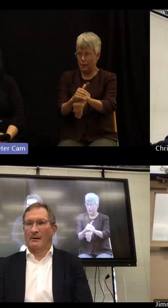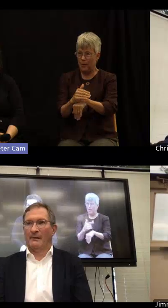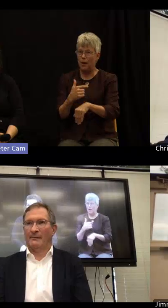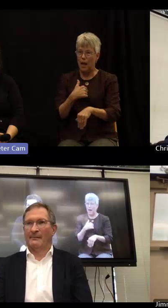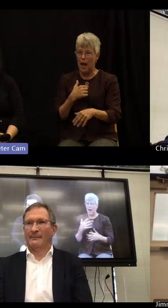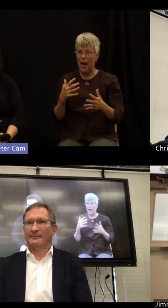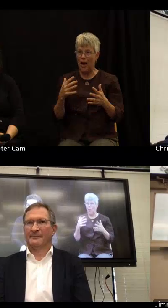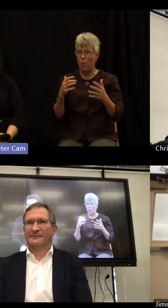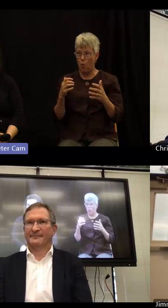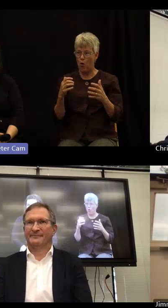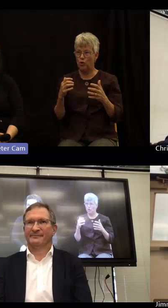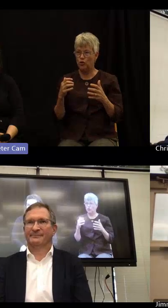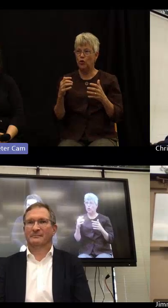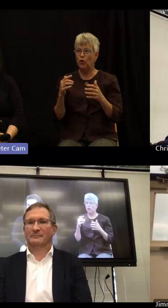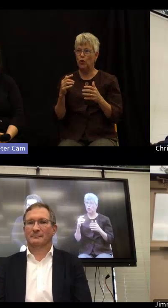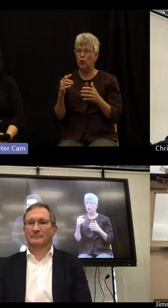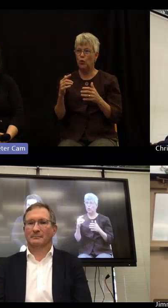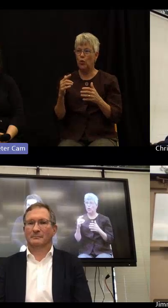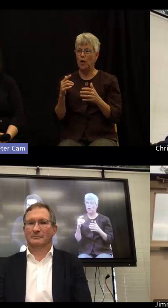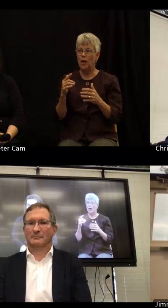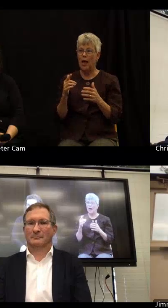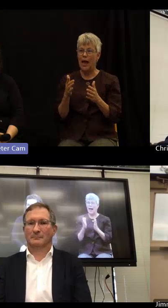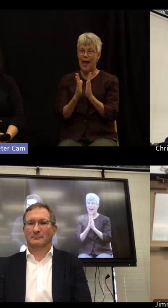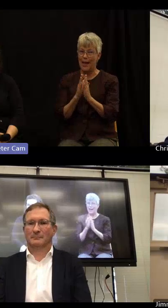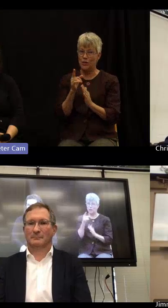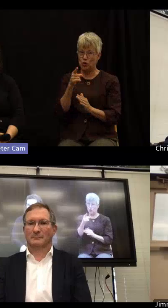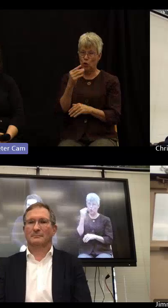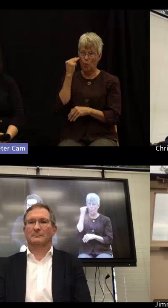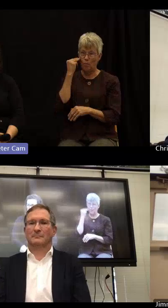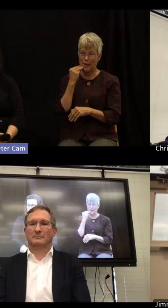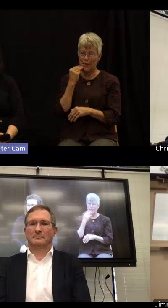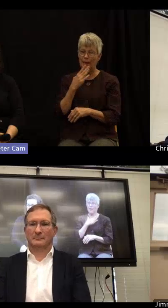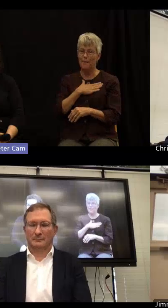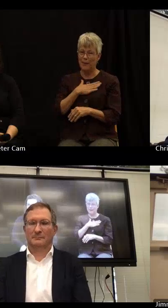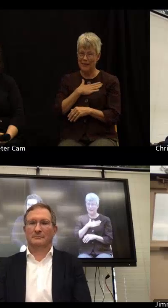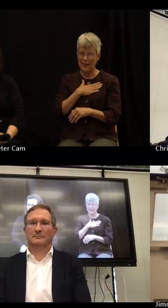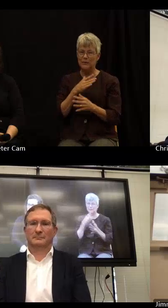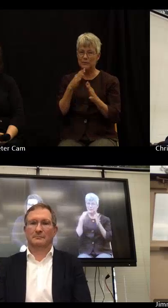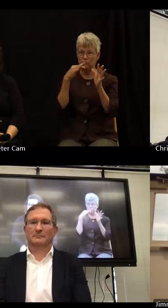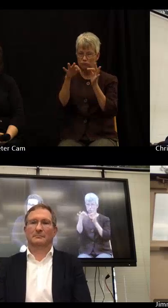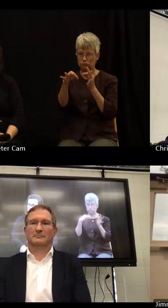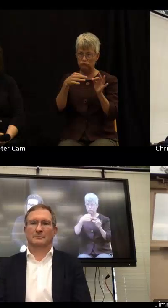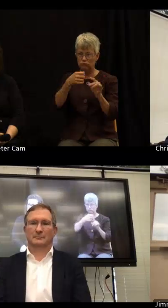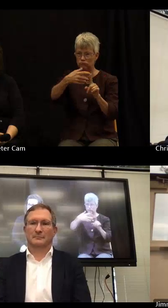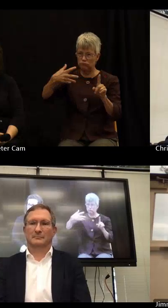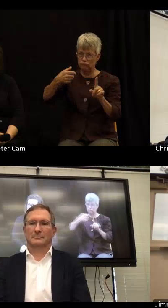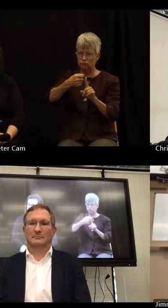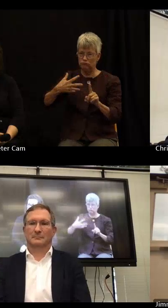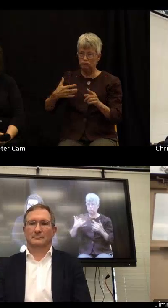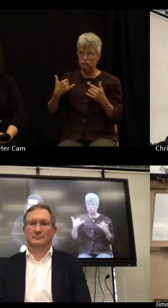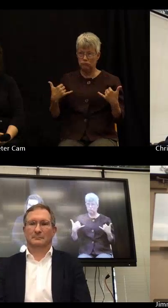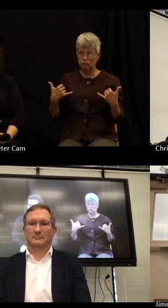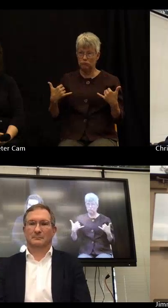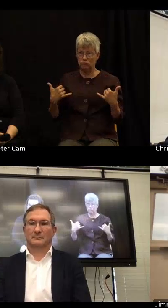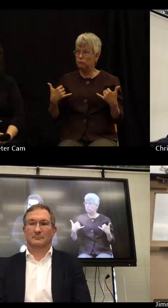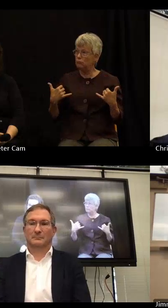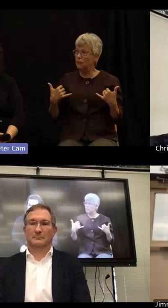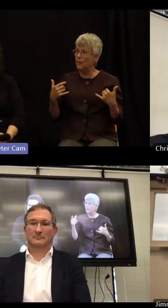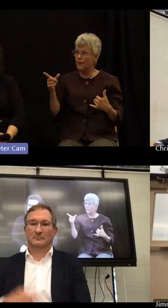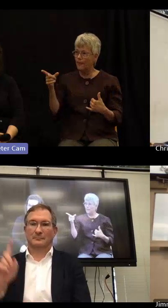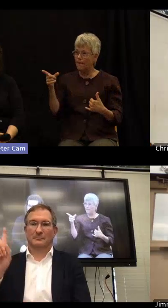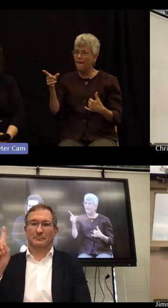of line with your policy committee and ask you to address those now, if you would. Yes, so we, at